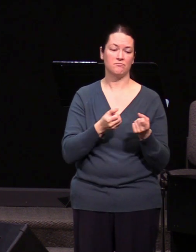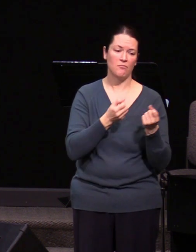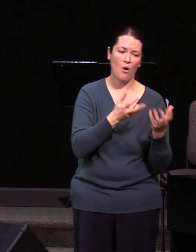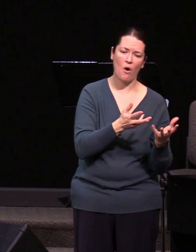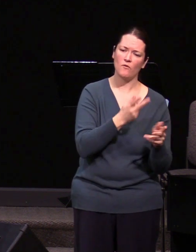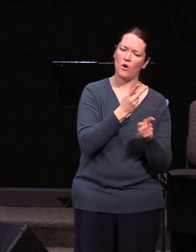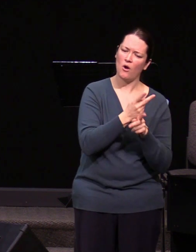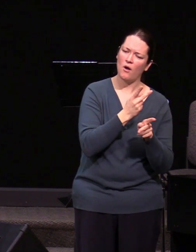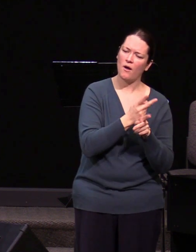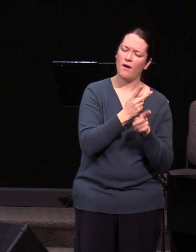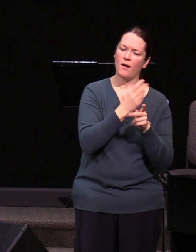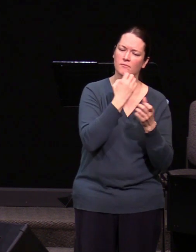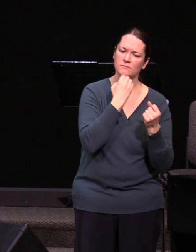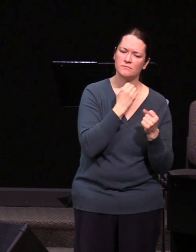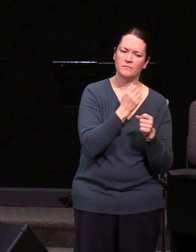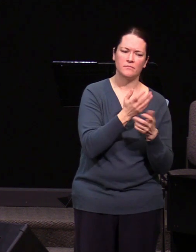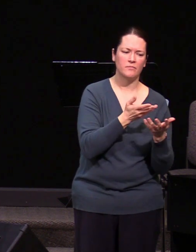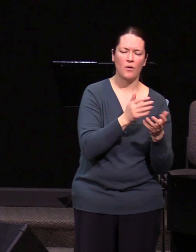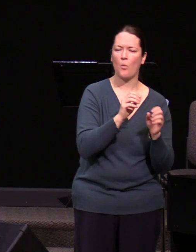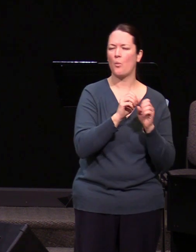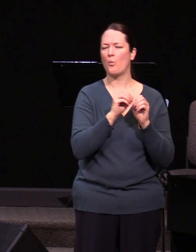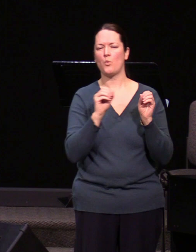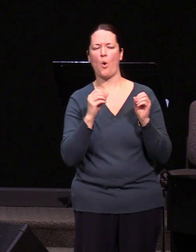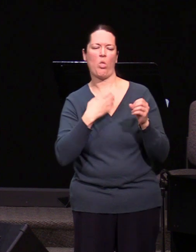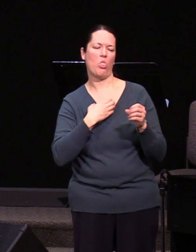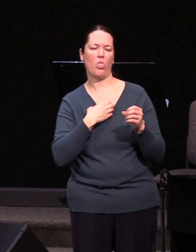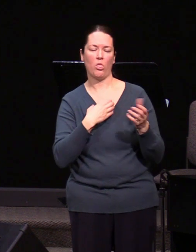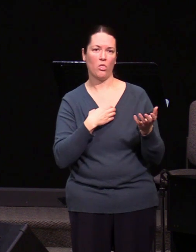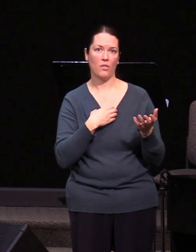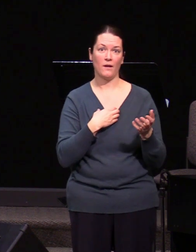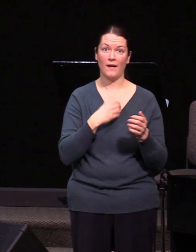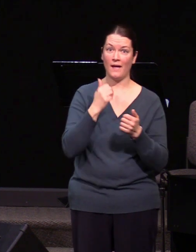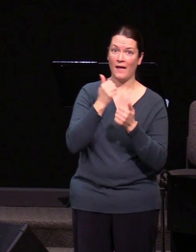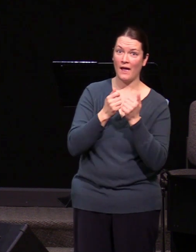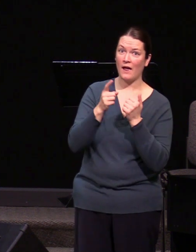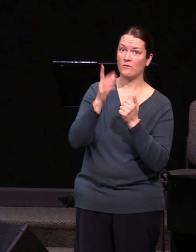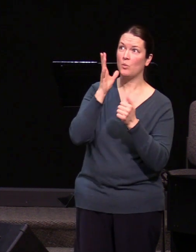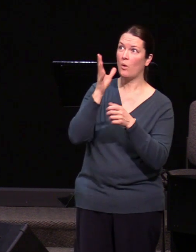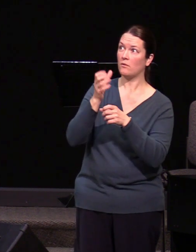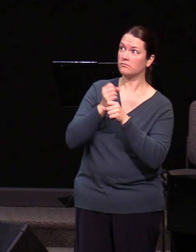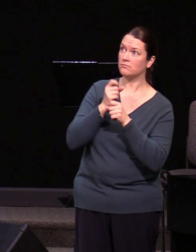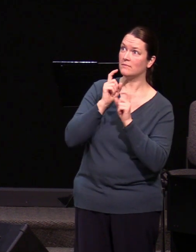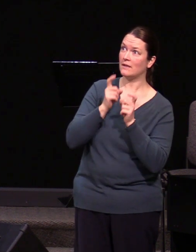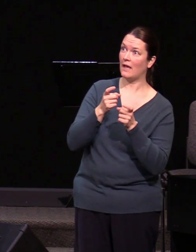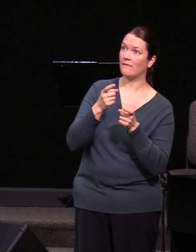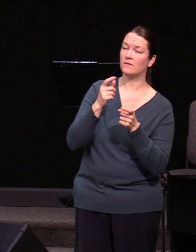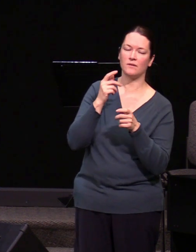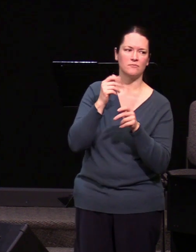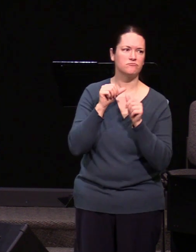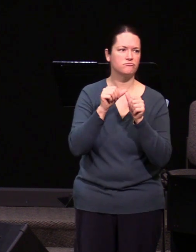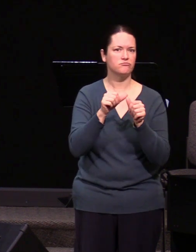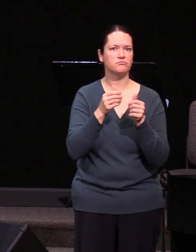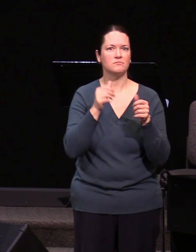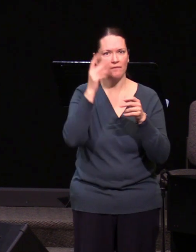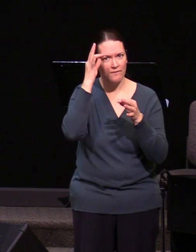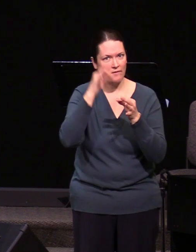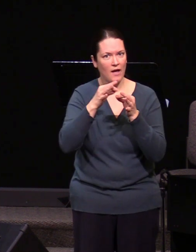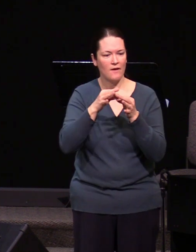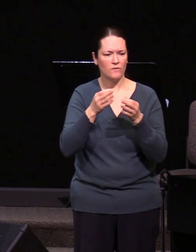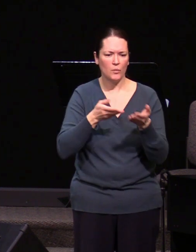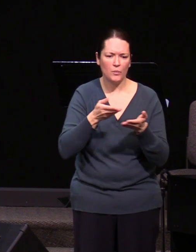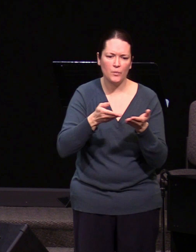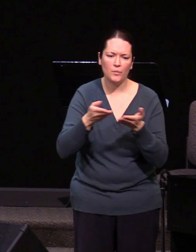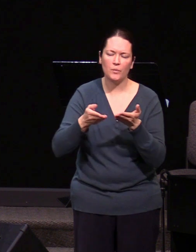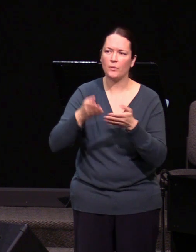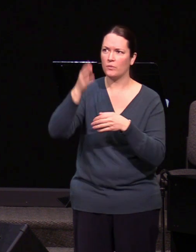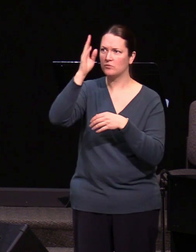grumbling. Each of you should use whatever gift you have received to serve others as faithful stewards of God's grace in its various